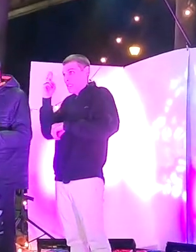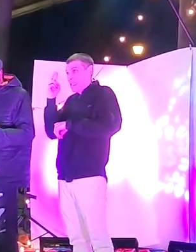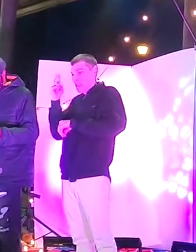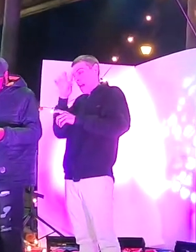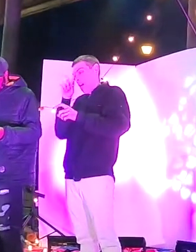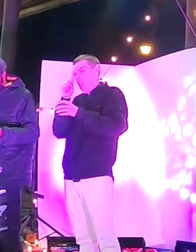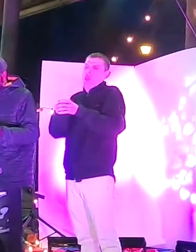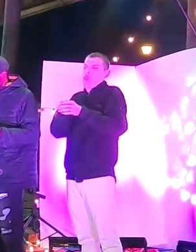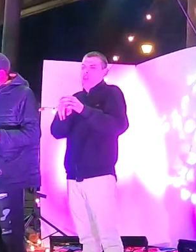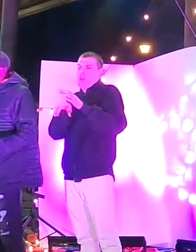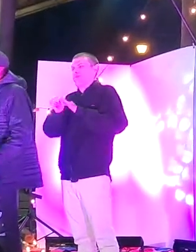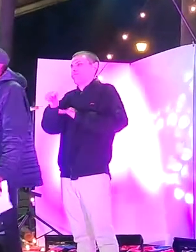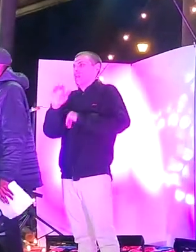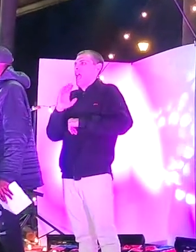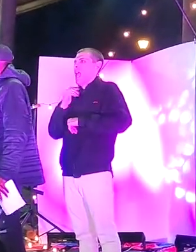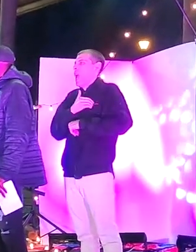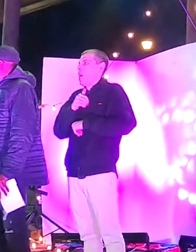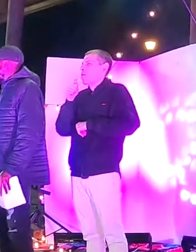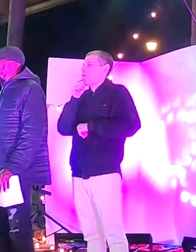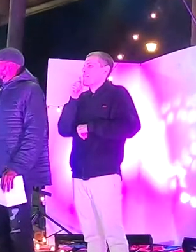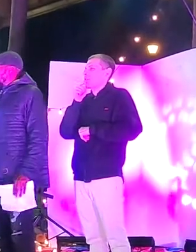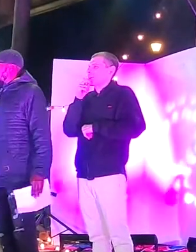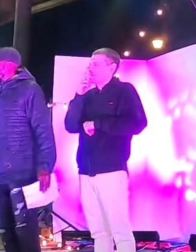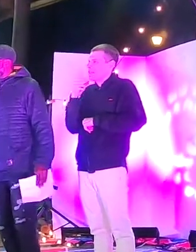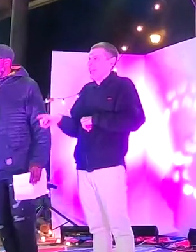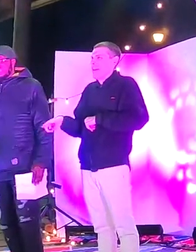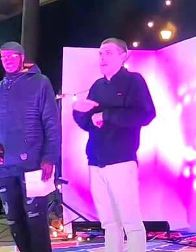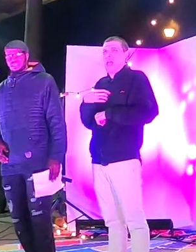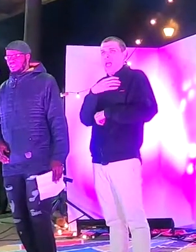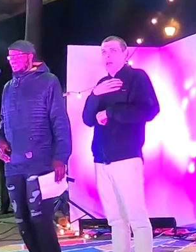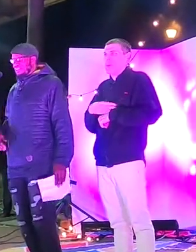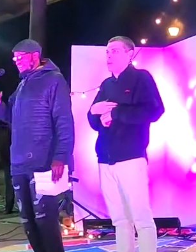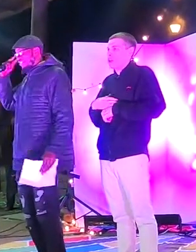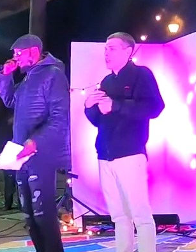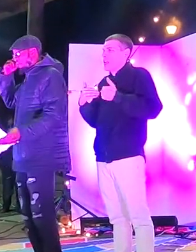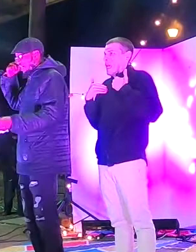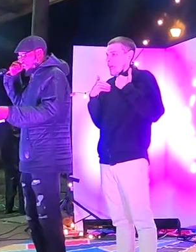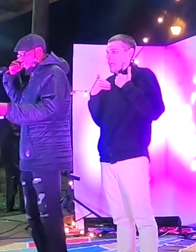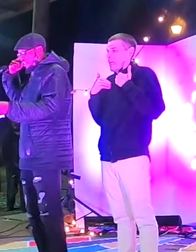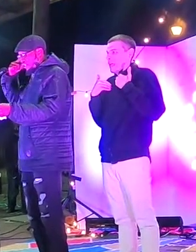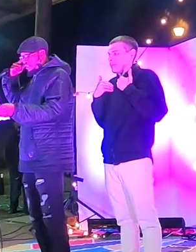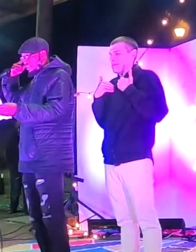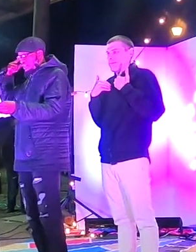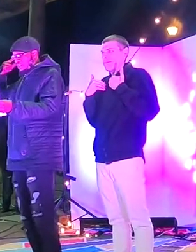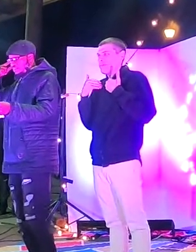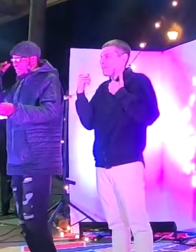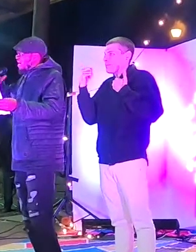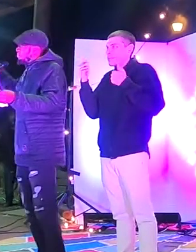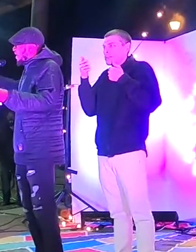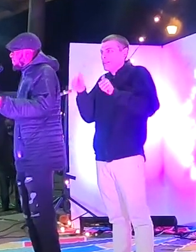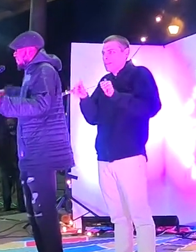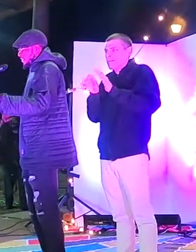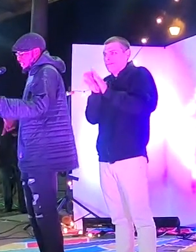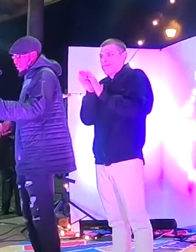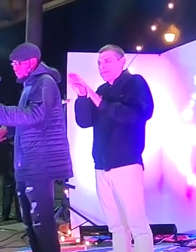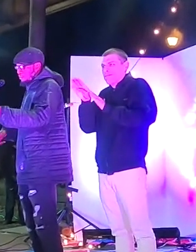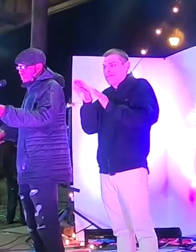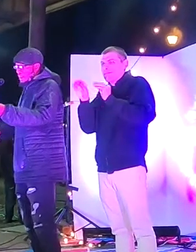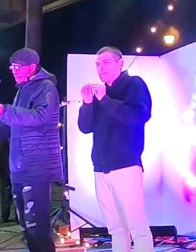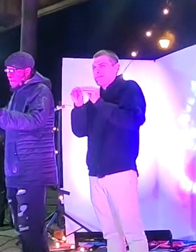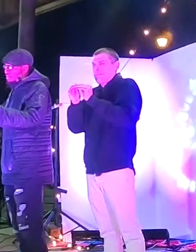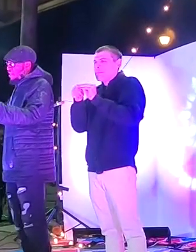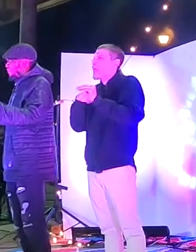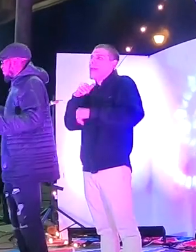privacy. Damn, I wish I had a key to set their minds free. But I am not the